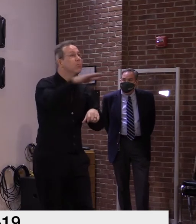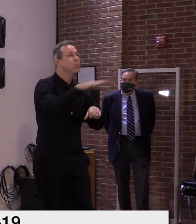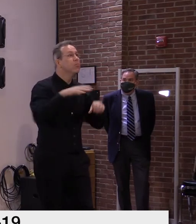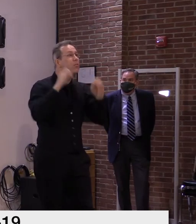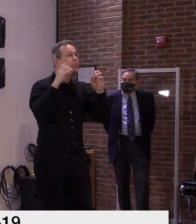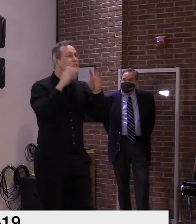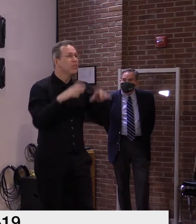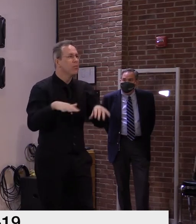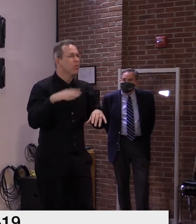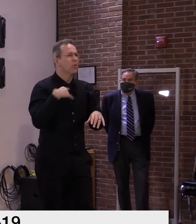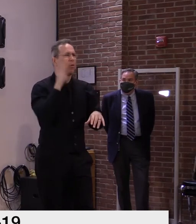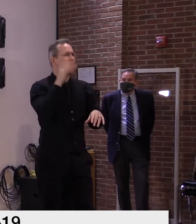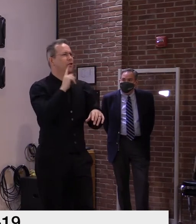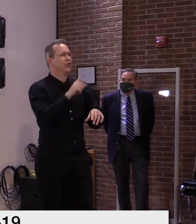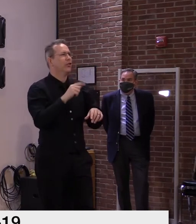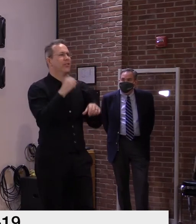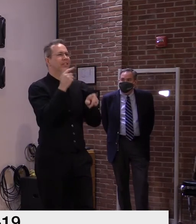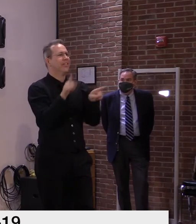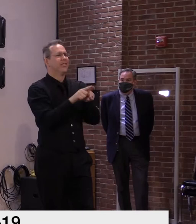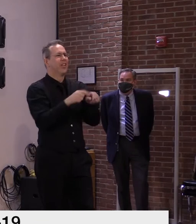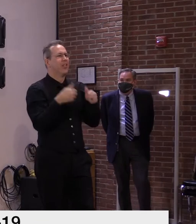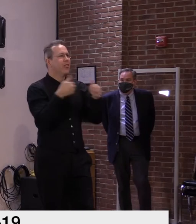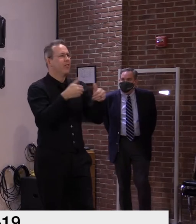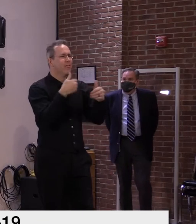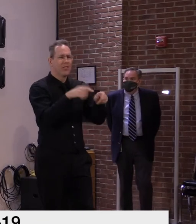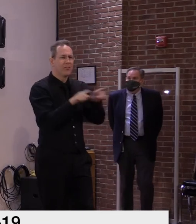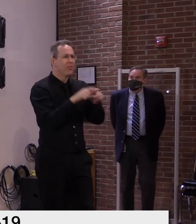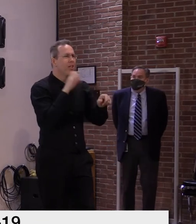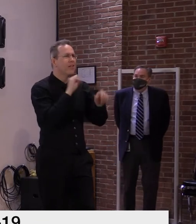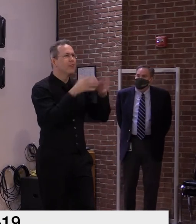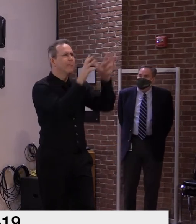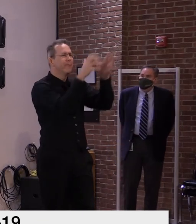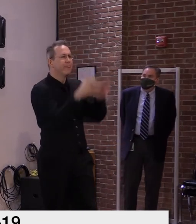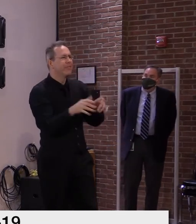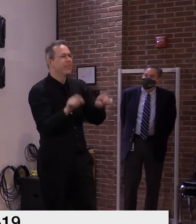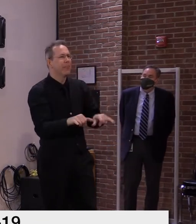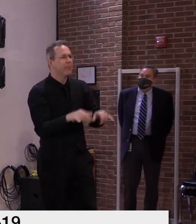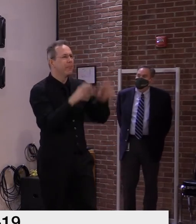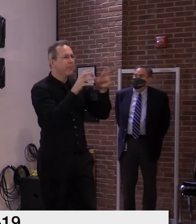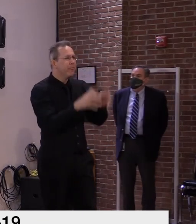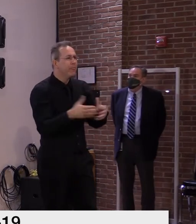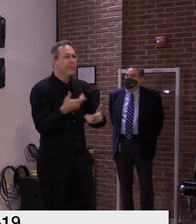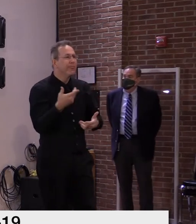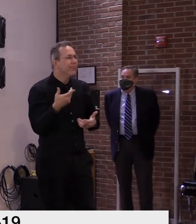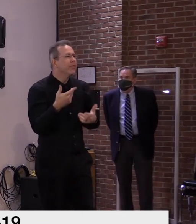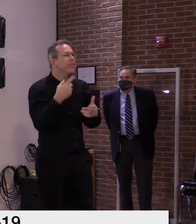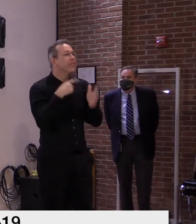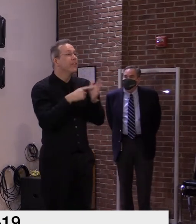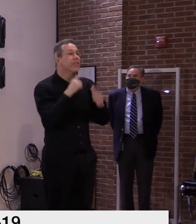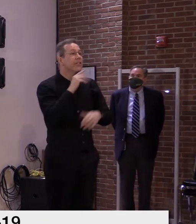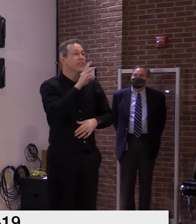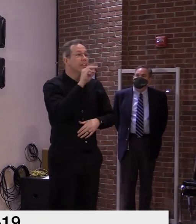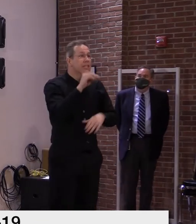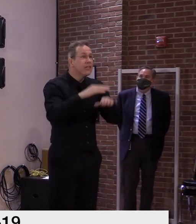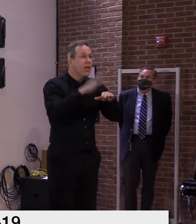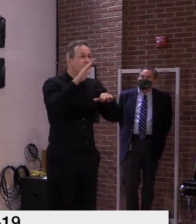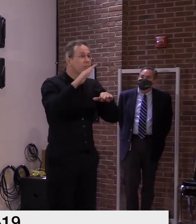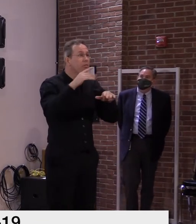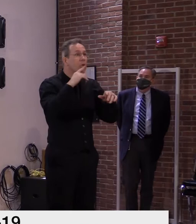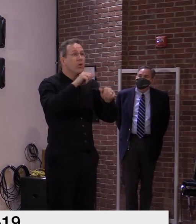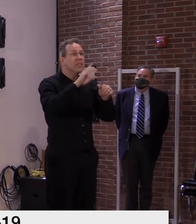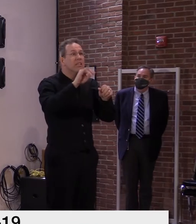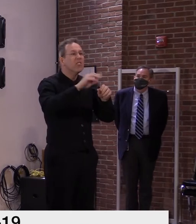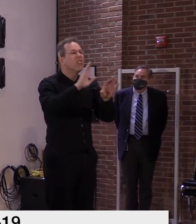that we have in place right now. We are not going to put the education system in front of those with underlying conditions, for